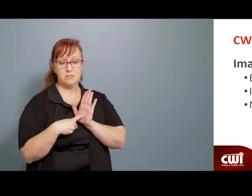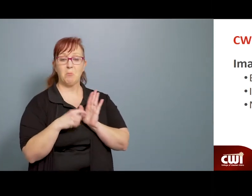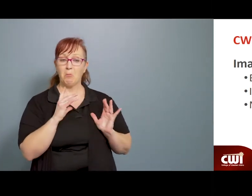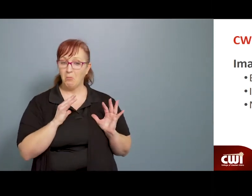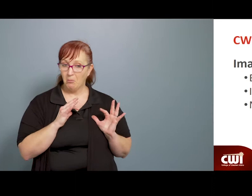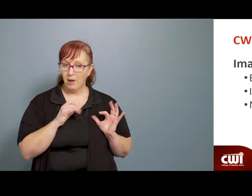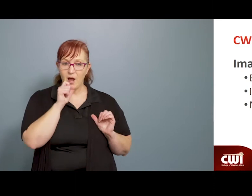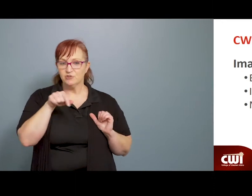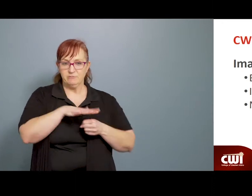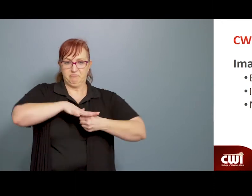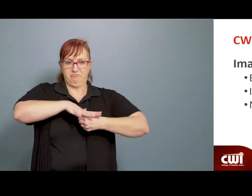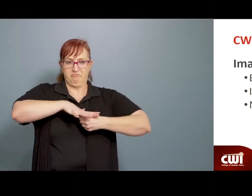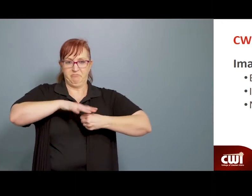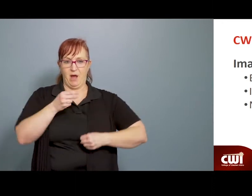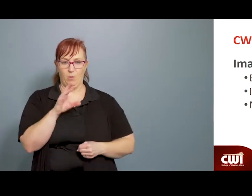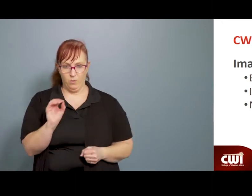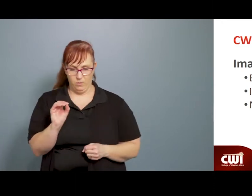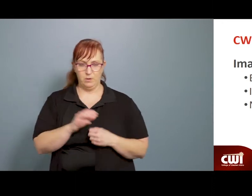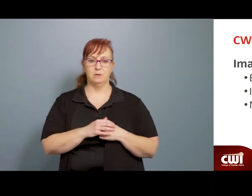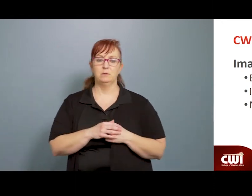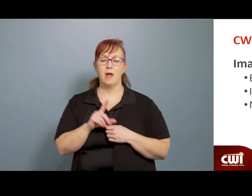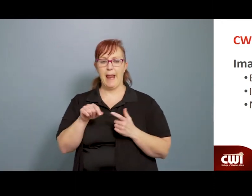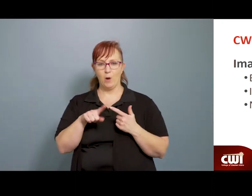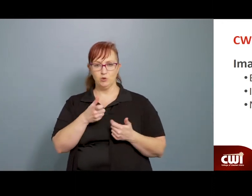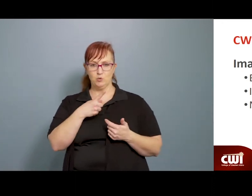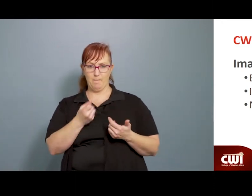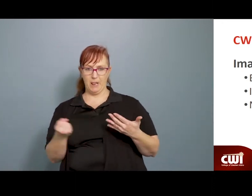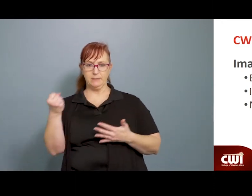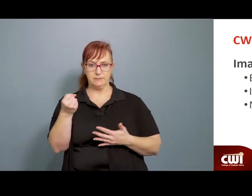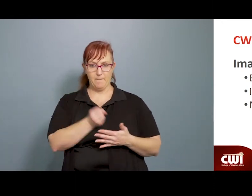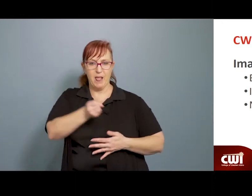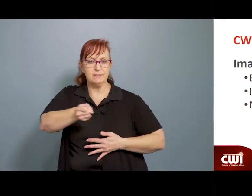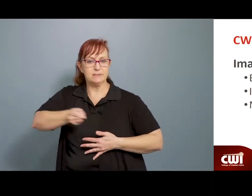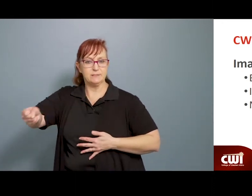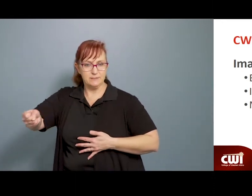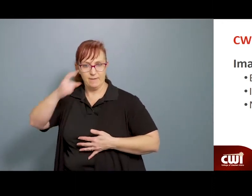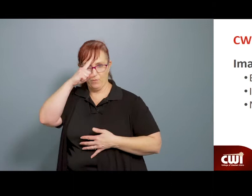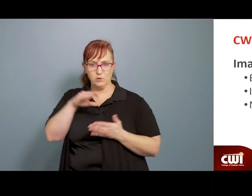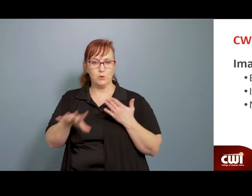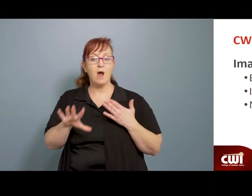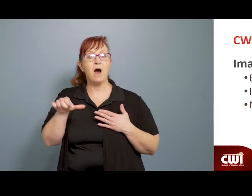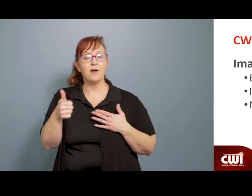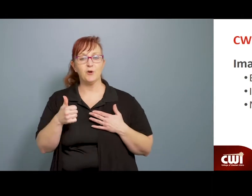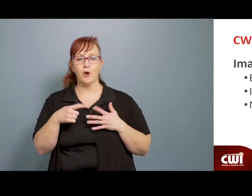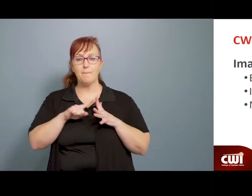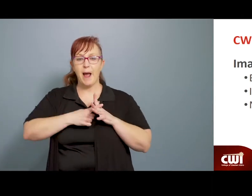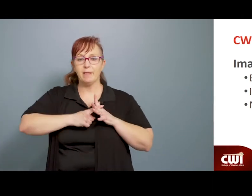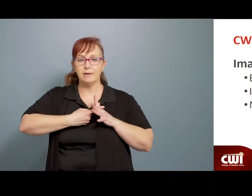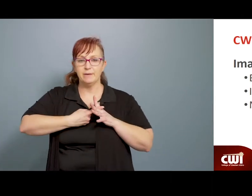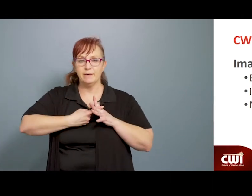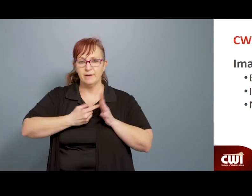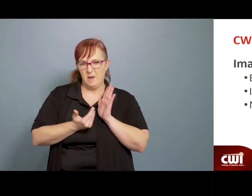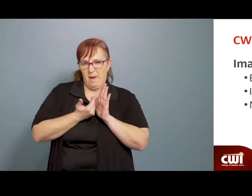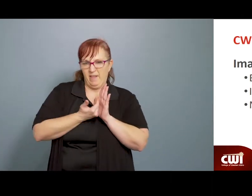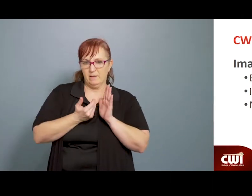as looking at placement for our students. Another project we're piloting this year